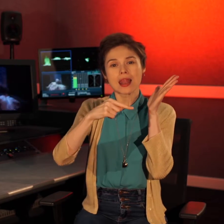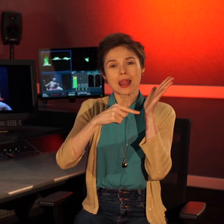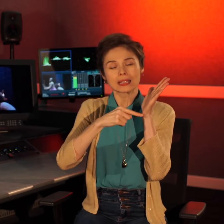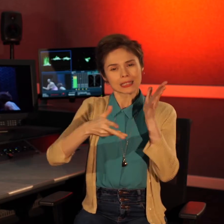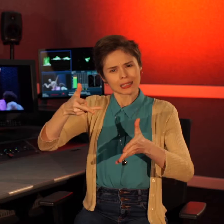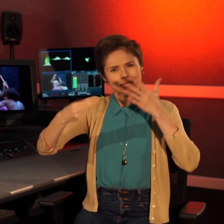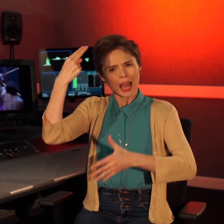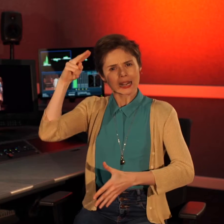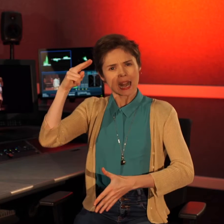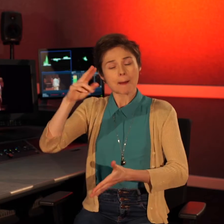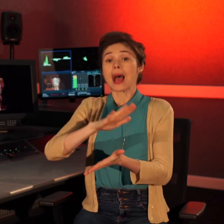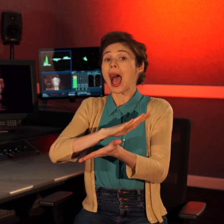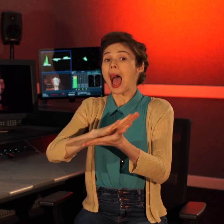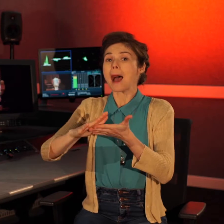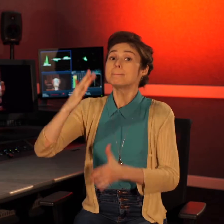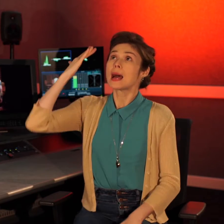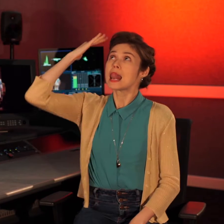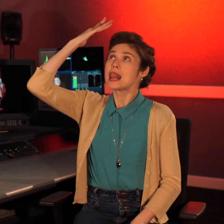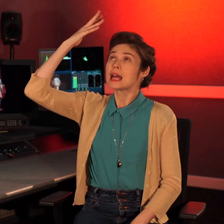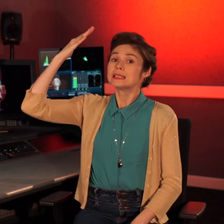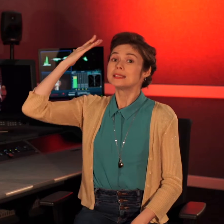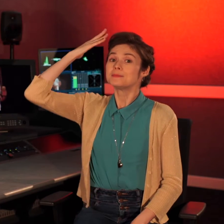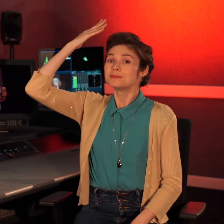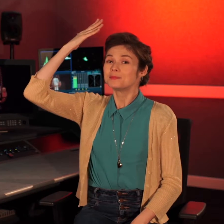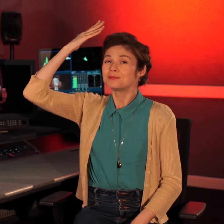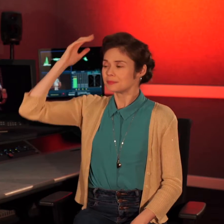Hamlet, and here's his sign name.